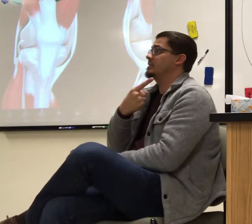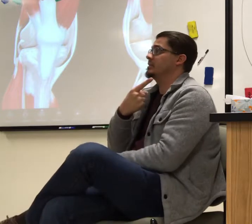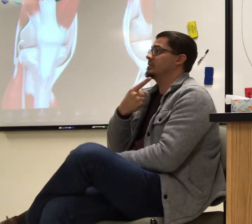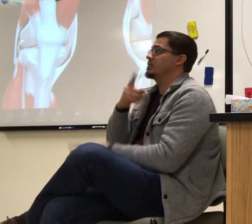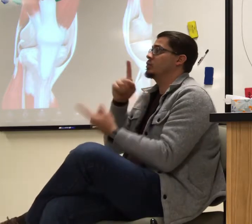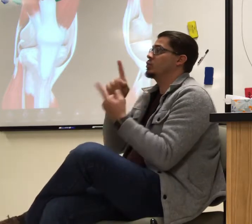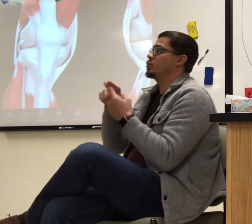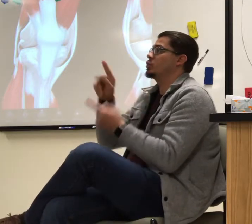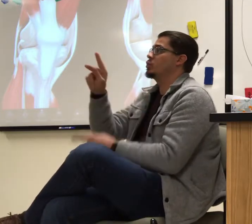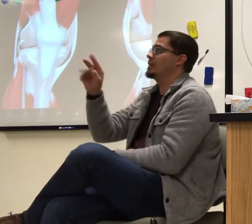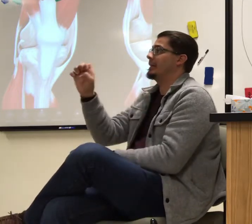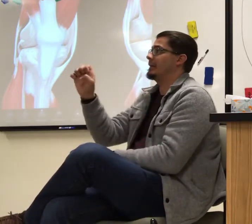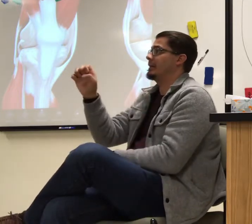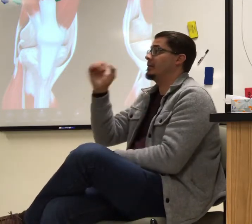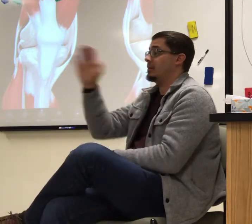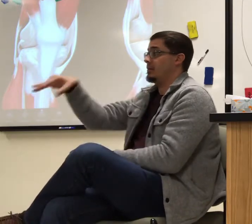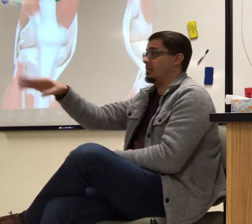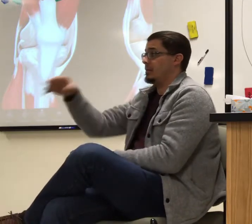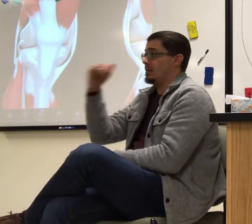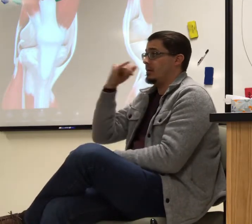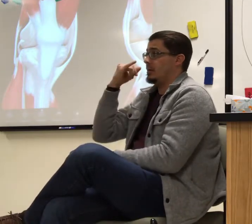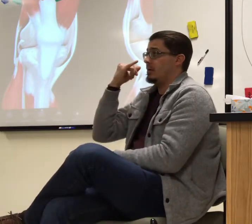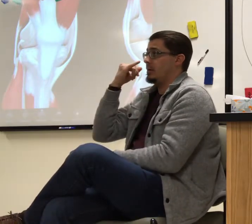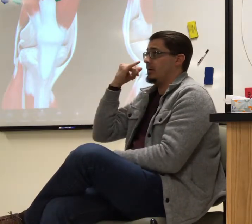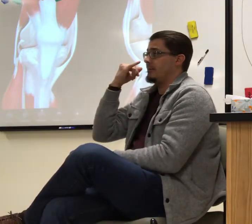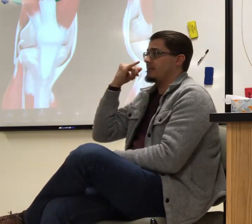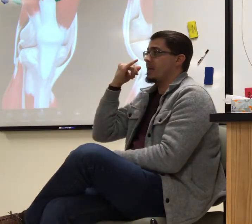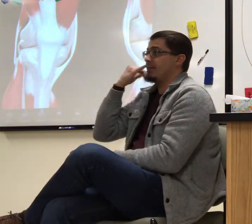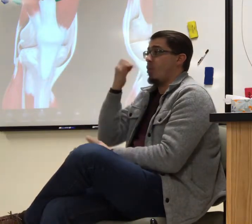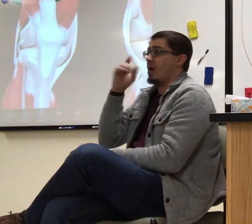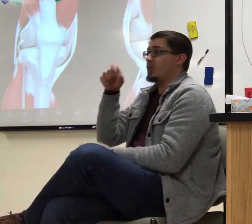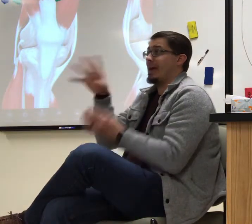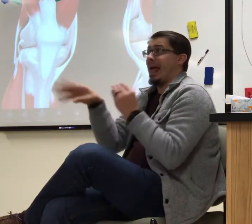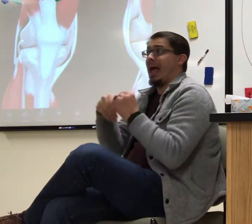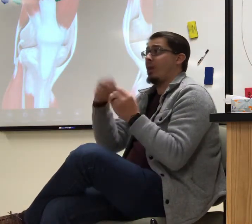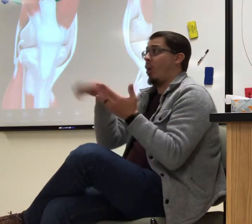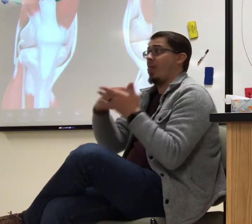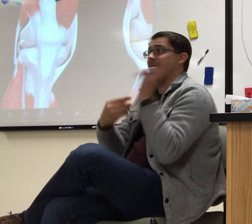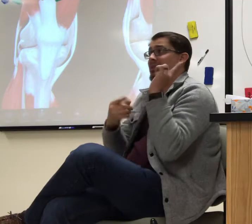knee notes. This is basically knee. Okay.